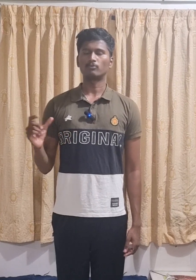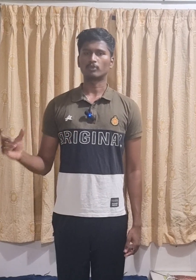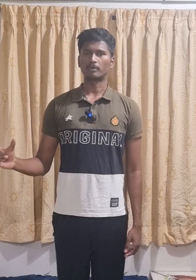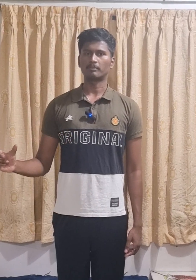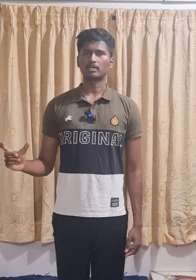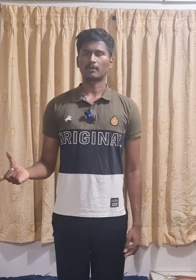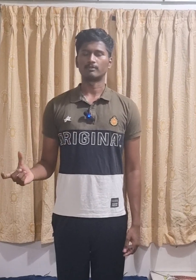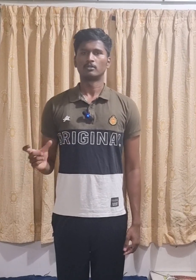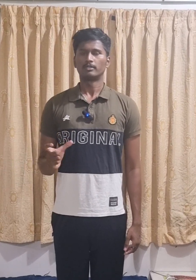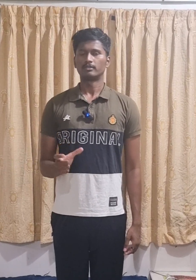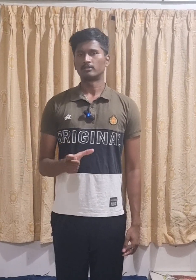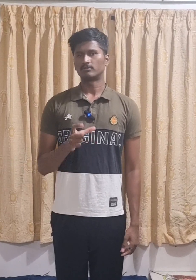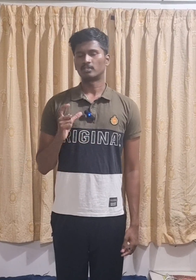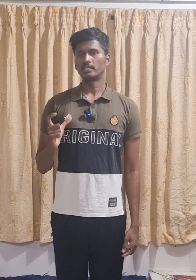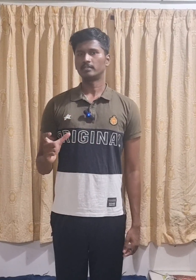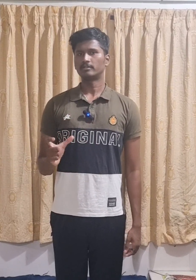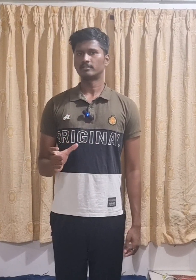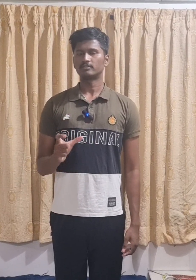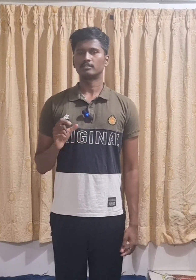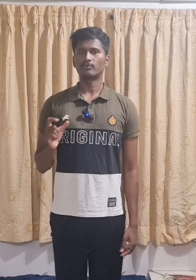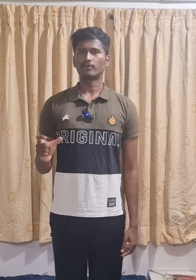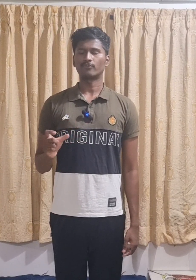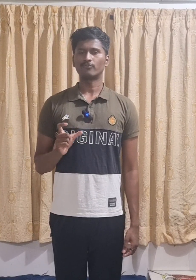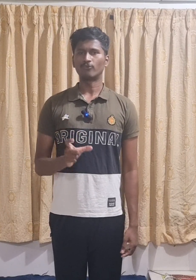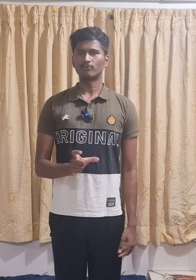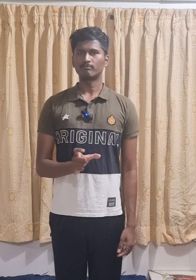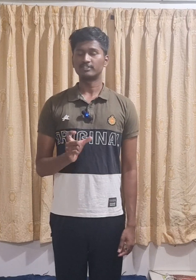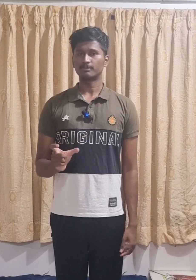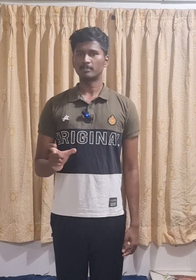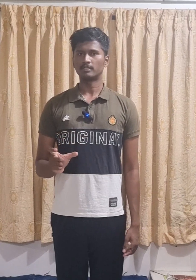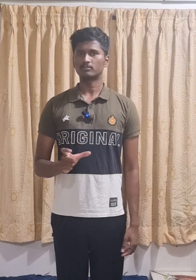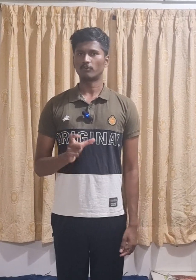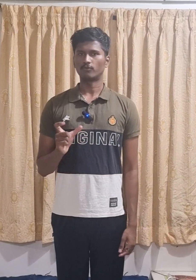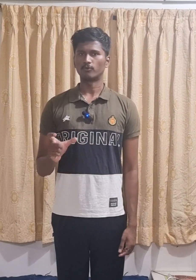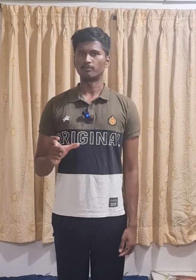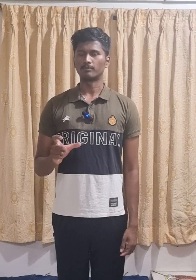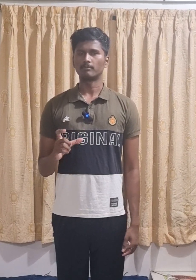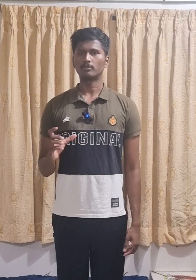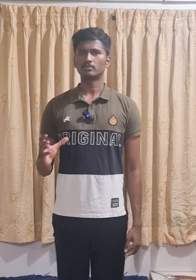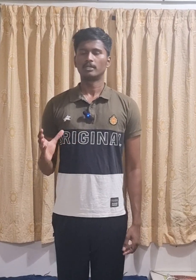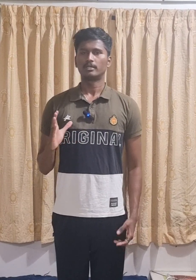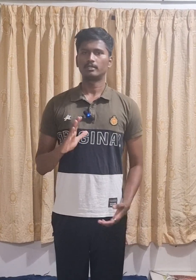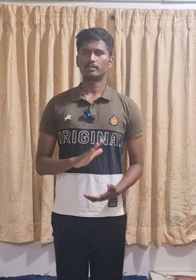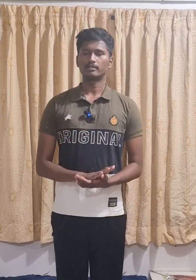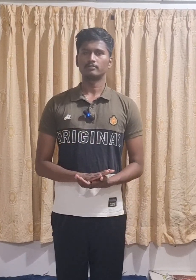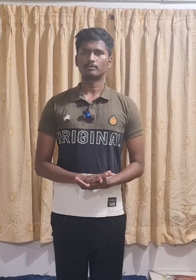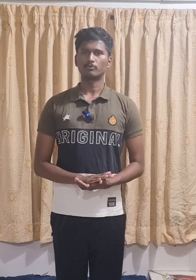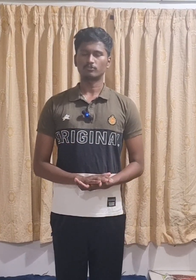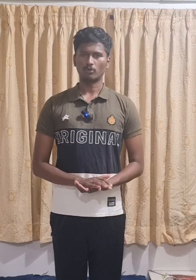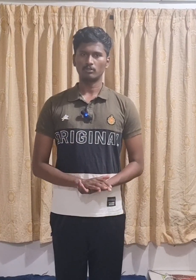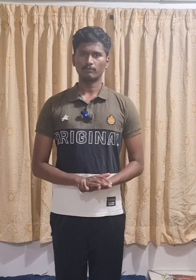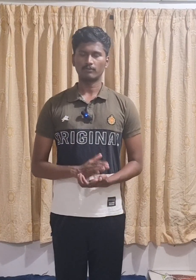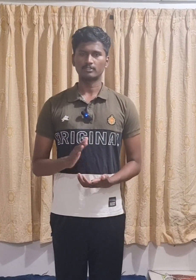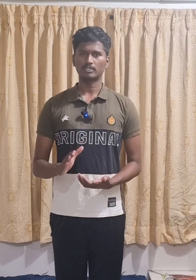Programming Language. Inheritance is one of the four major pillars of OOP, because inheritance supports all the functionality